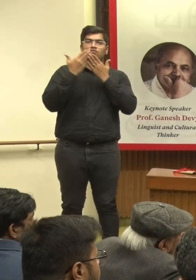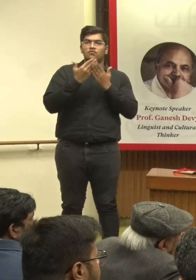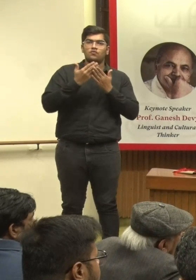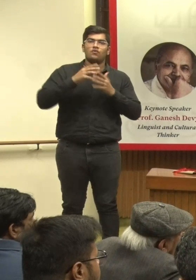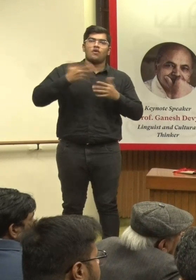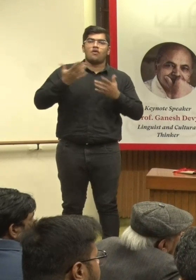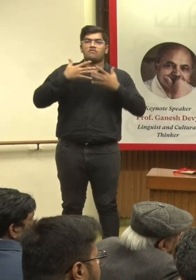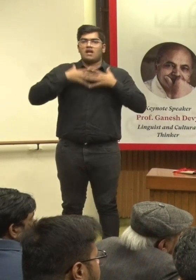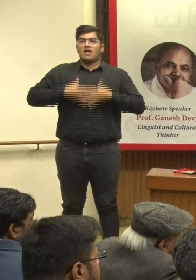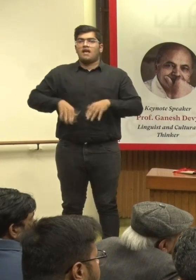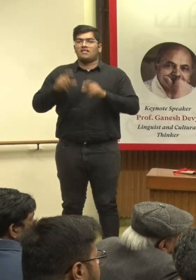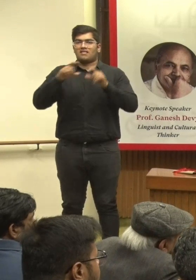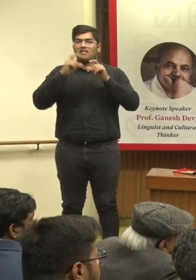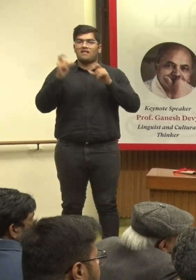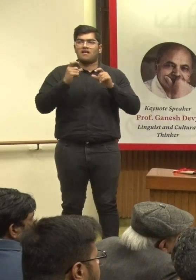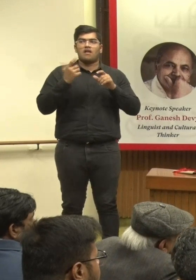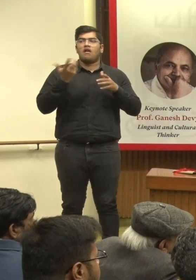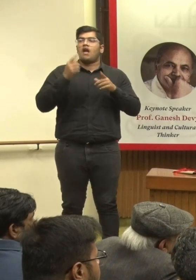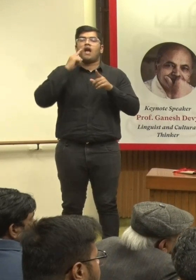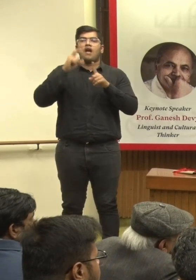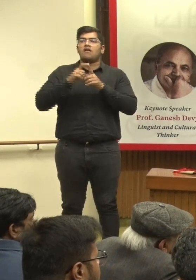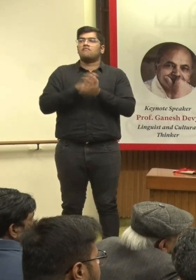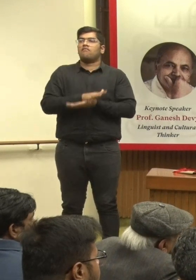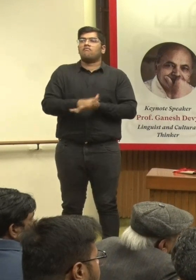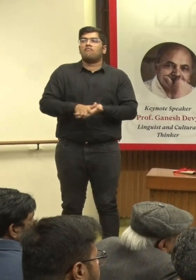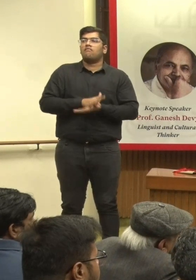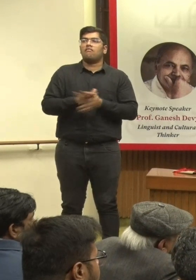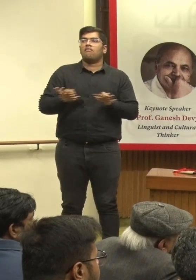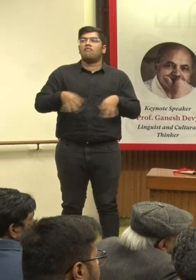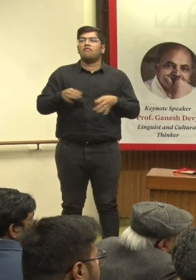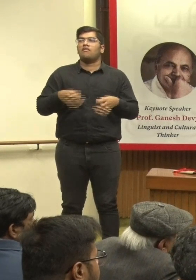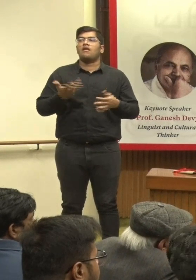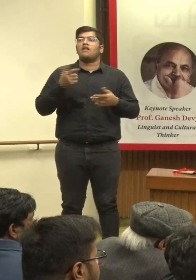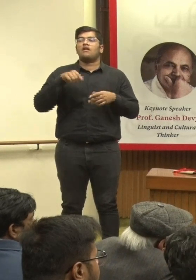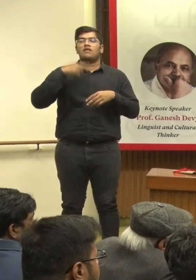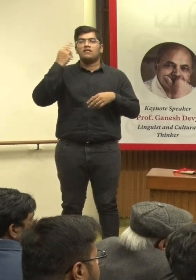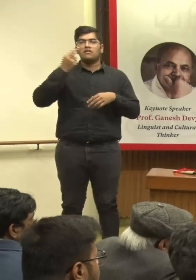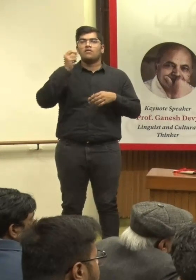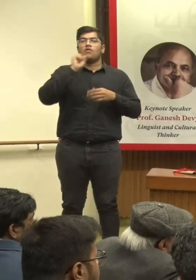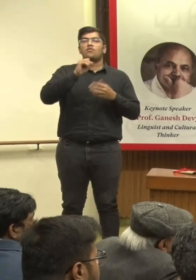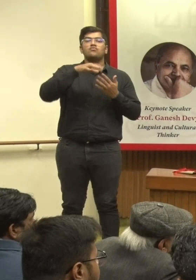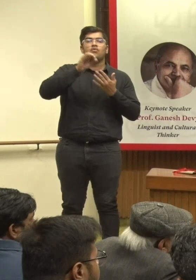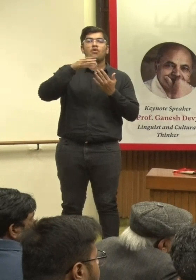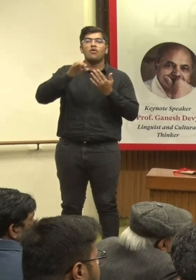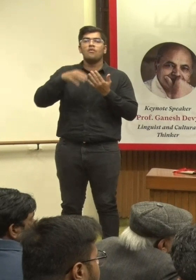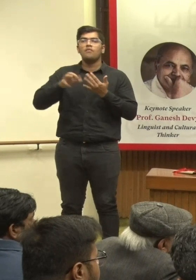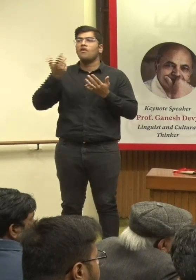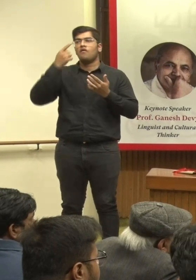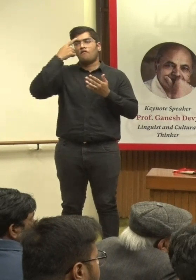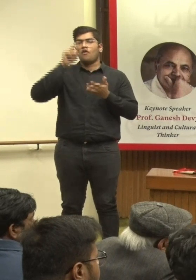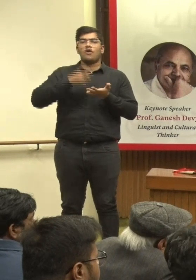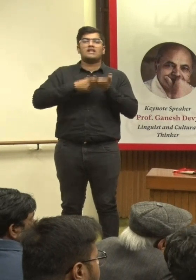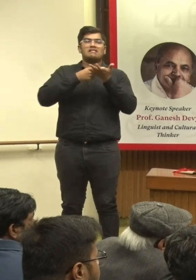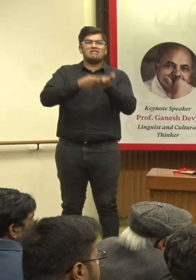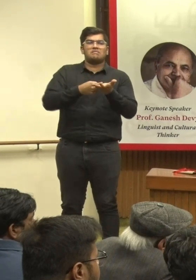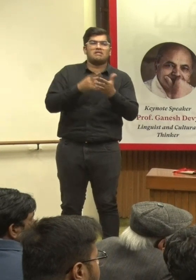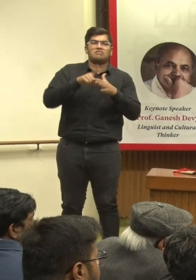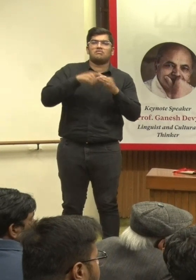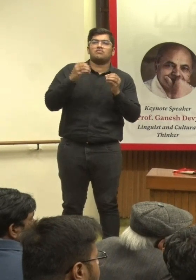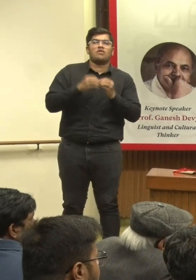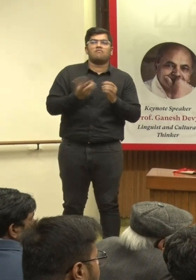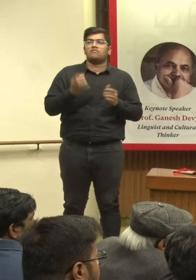health, which they don't have. And therefore their chances of getting any respectable job is